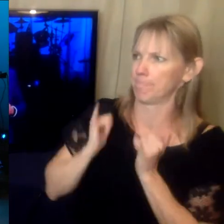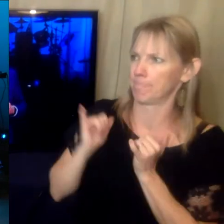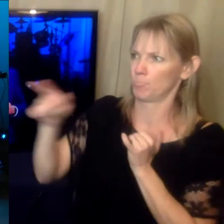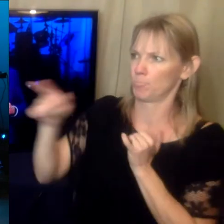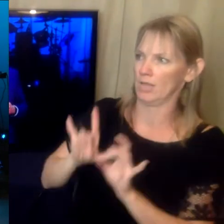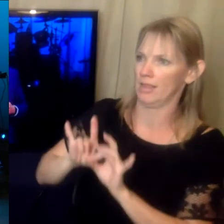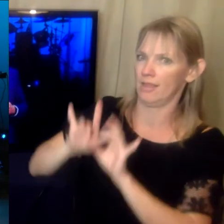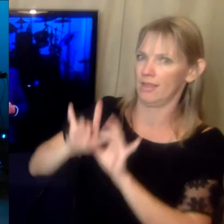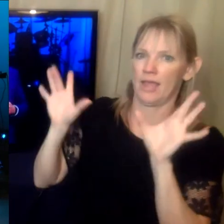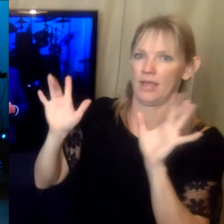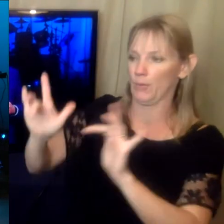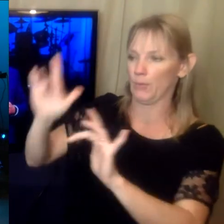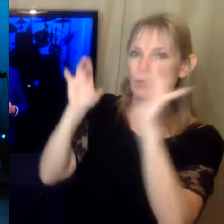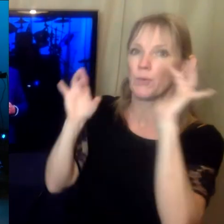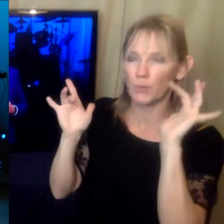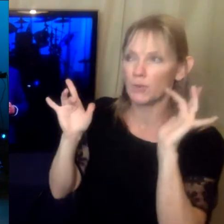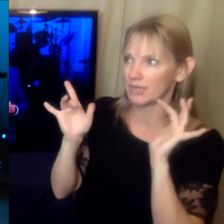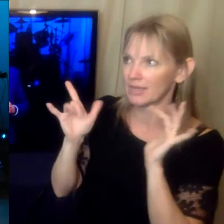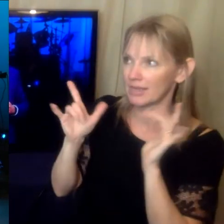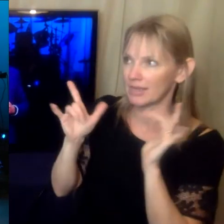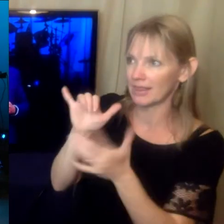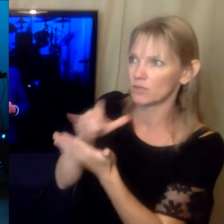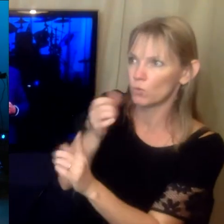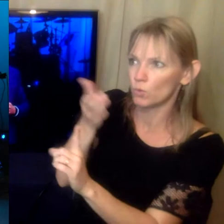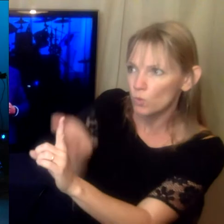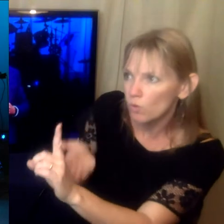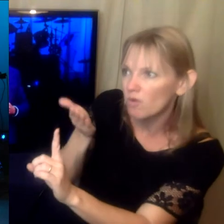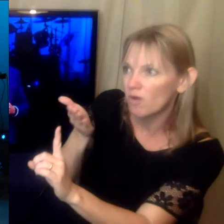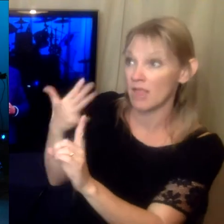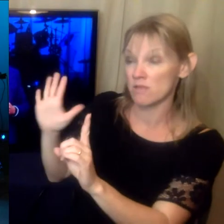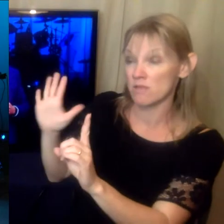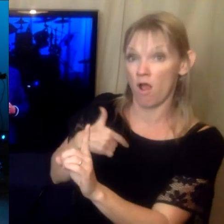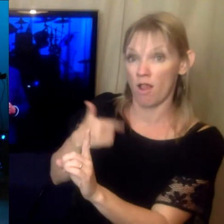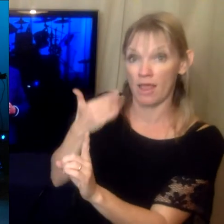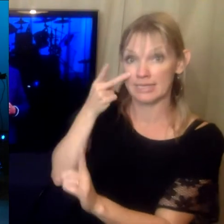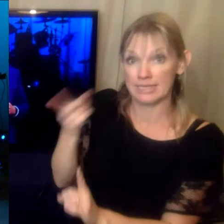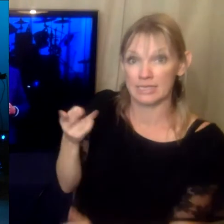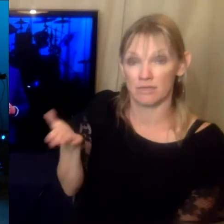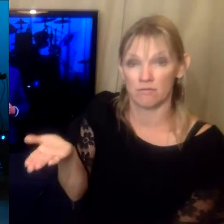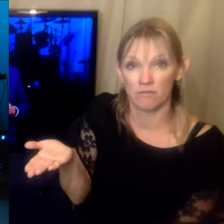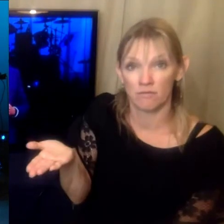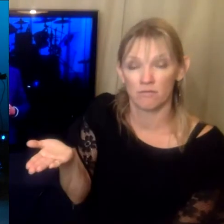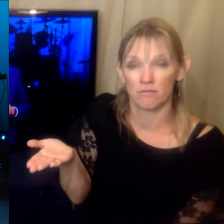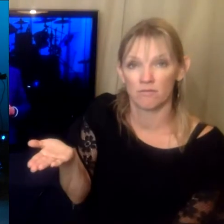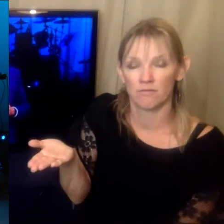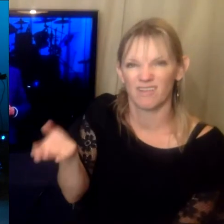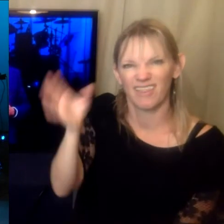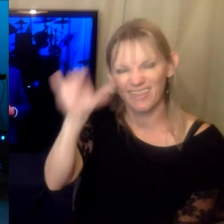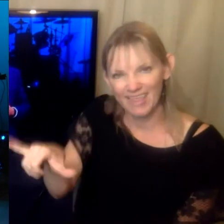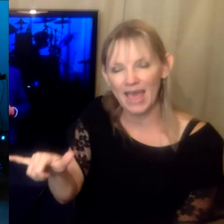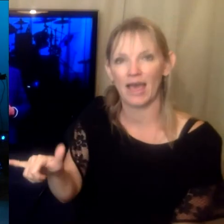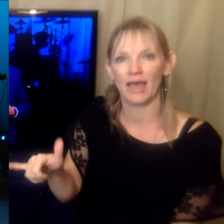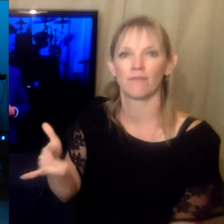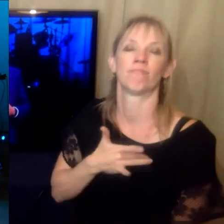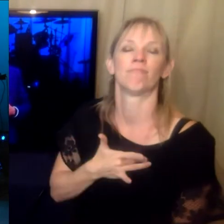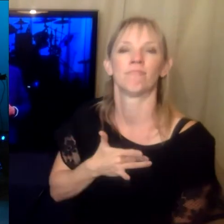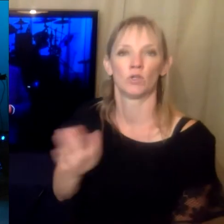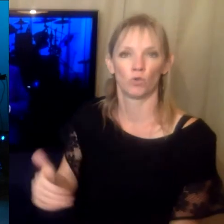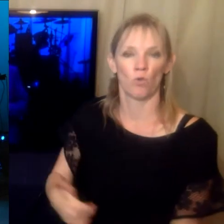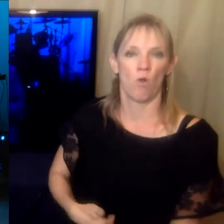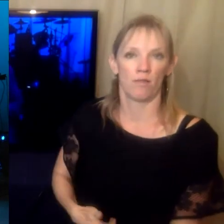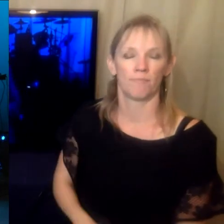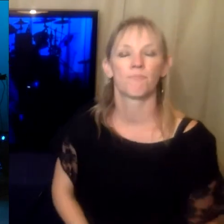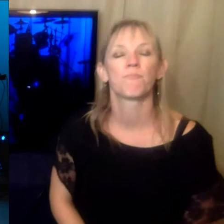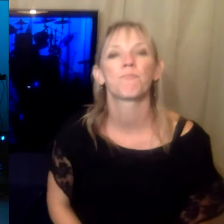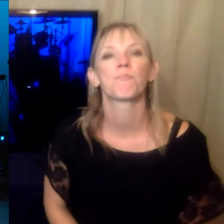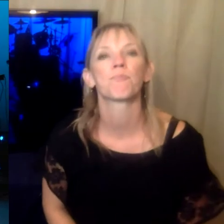That's who you are. And that's all I can see. and you touch a soul. I'll close with